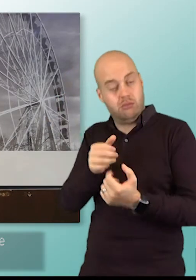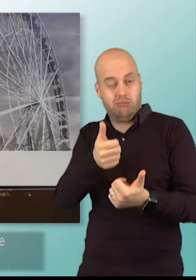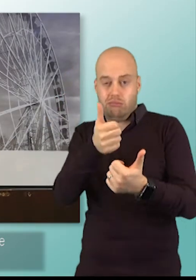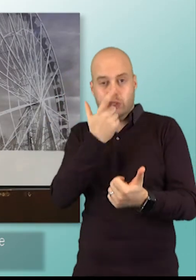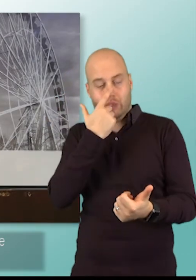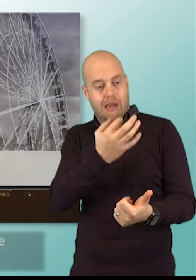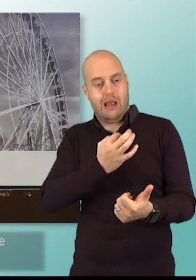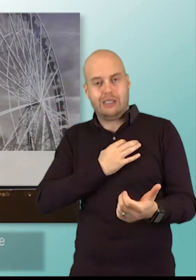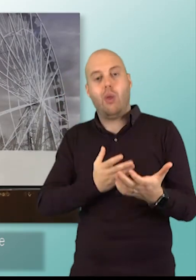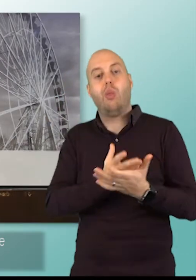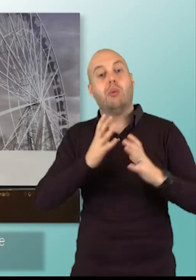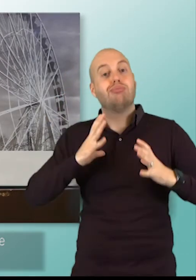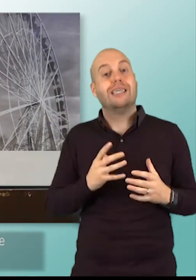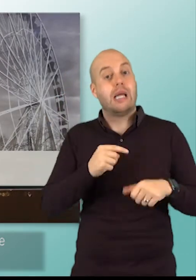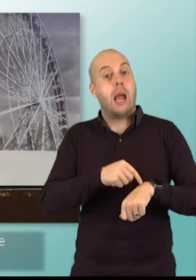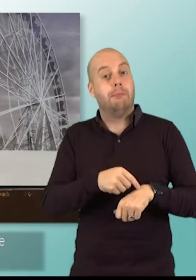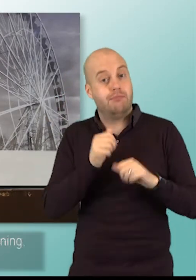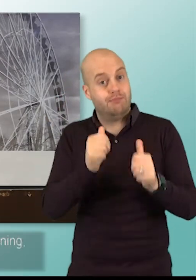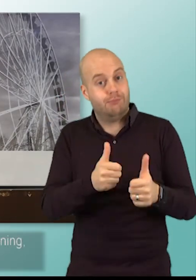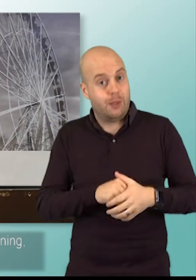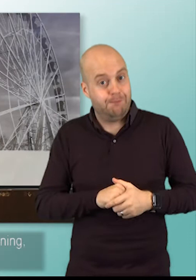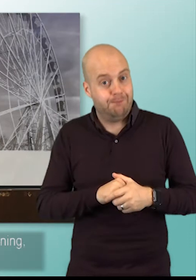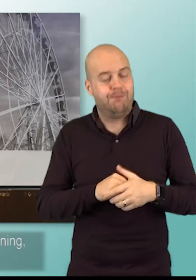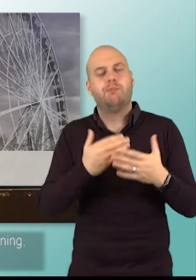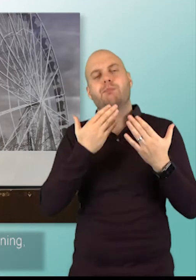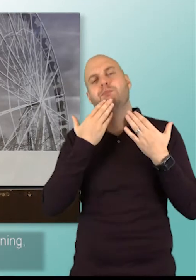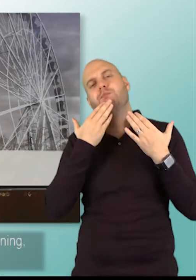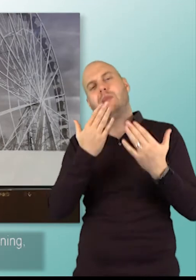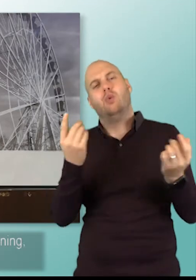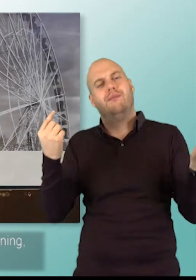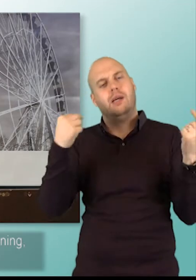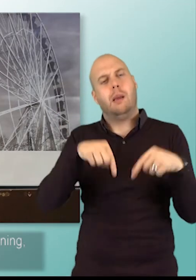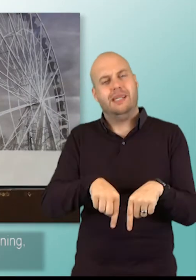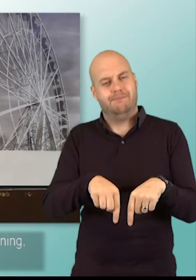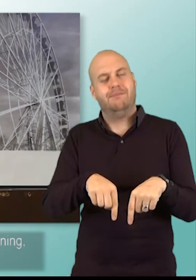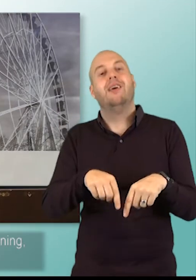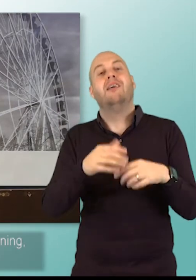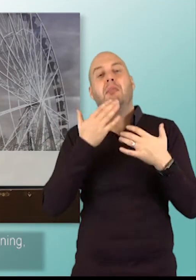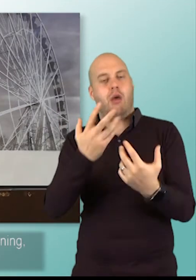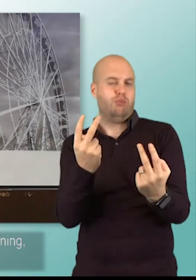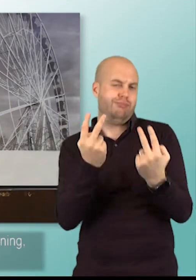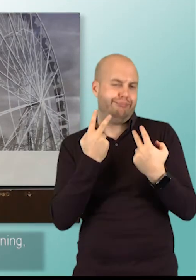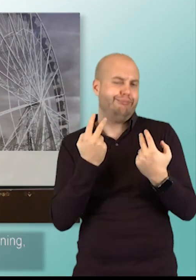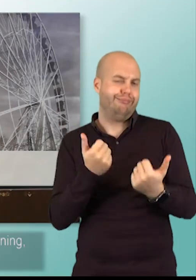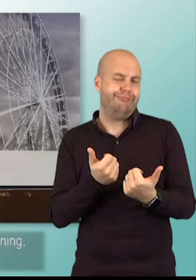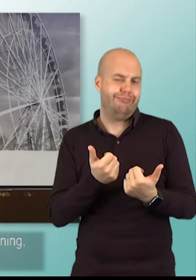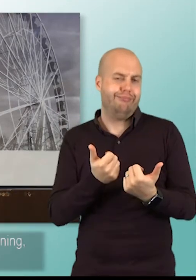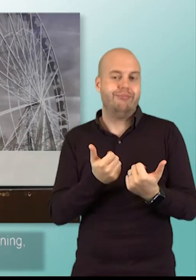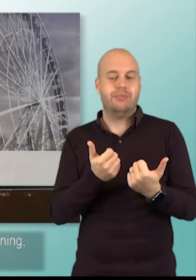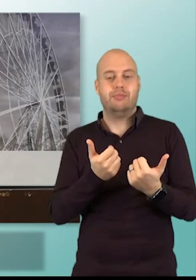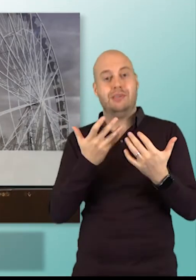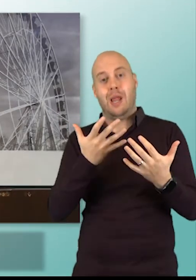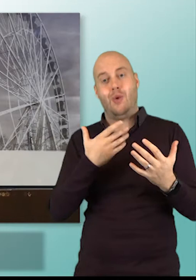breaks, and we'll do what we can to help. So thank you very much for coming, thank you for listening, and I'll now go and